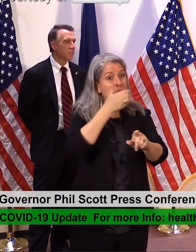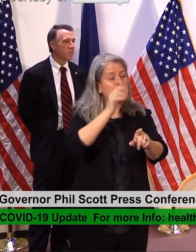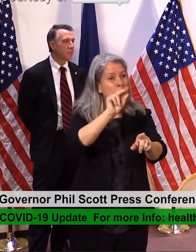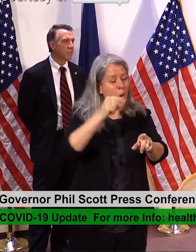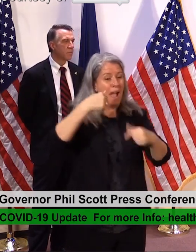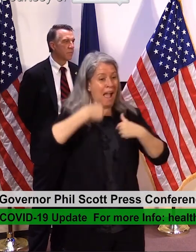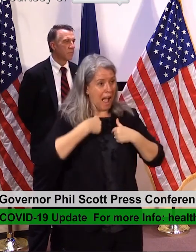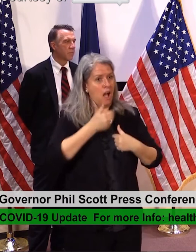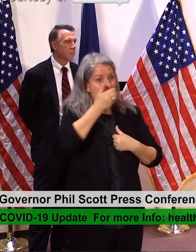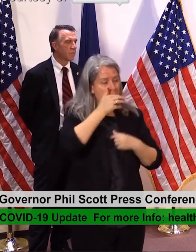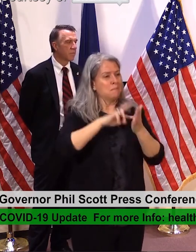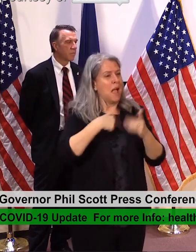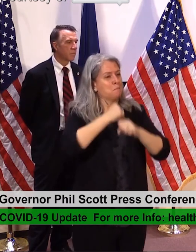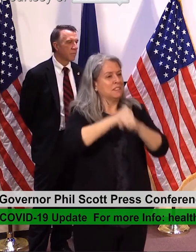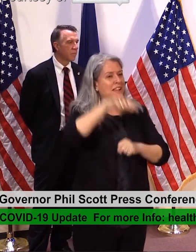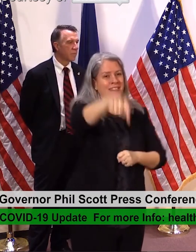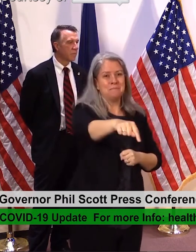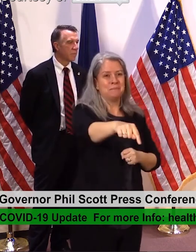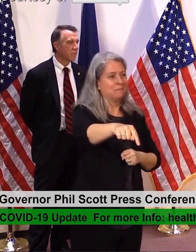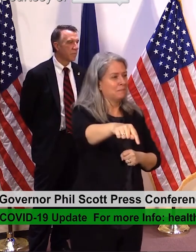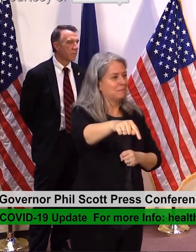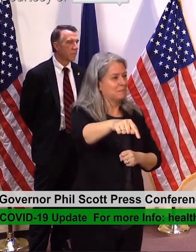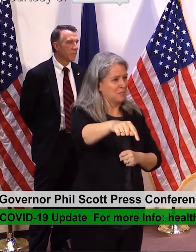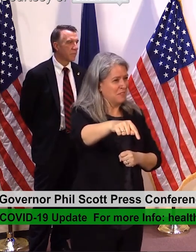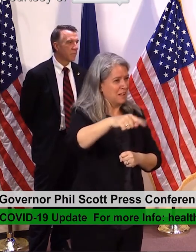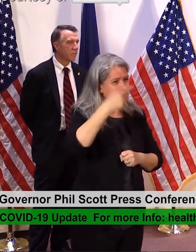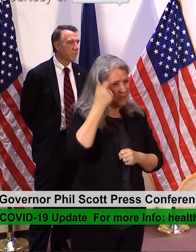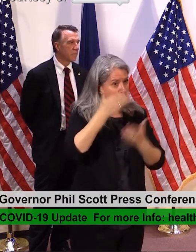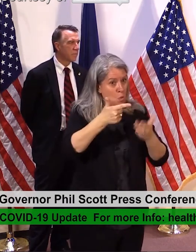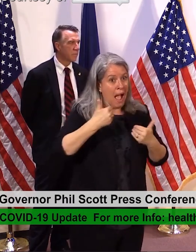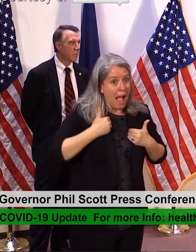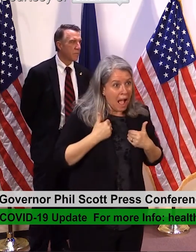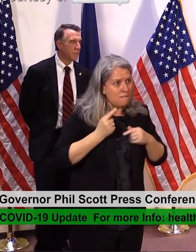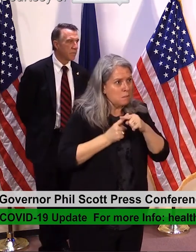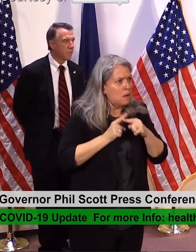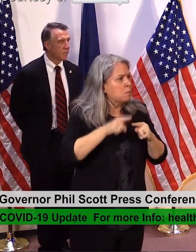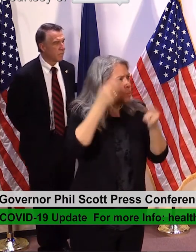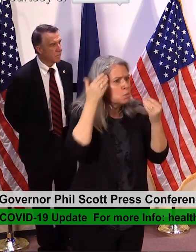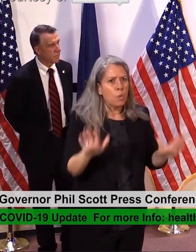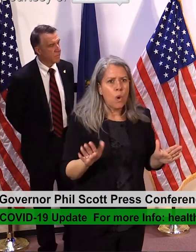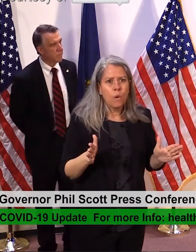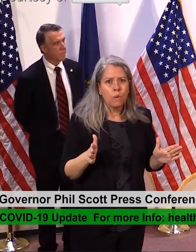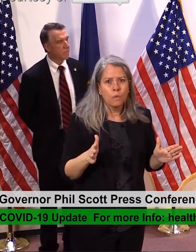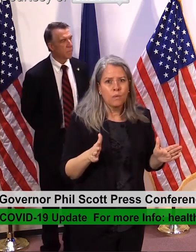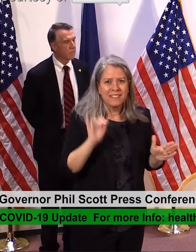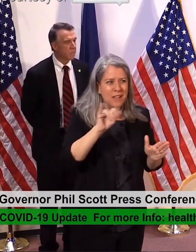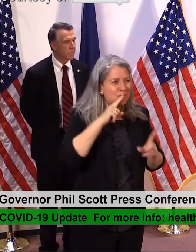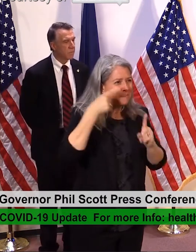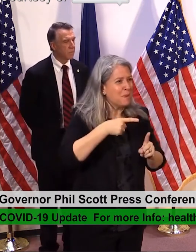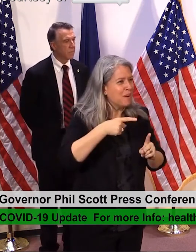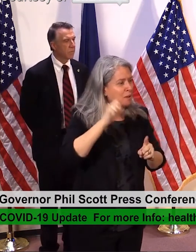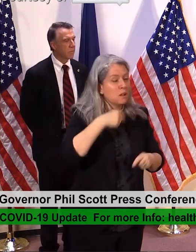being protected from them. And the reason for wearing the mask or the facial covering